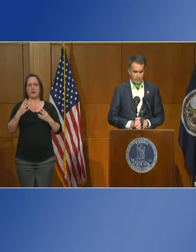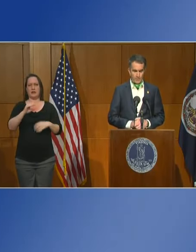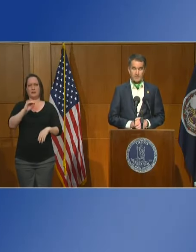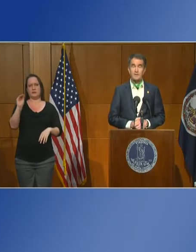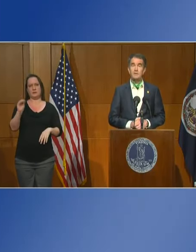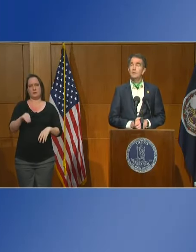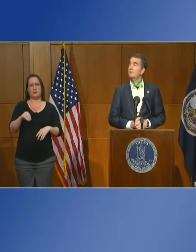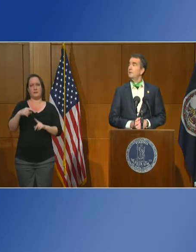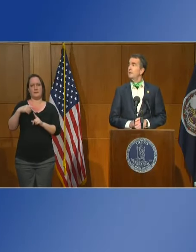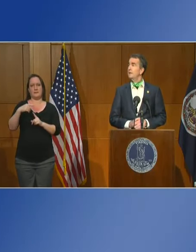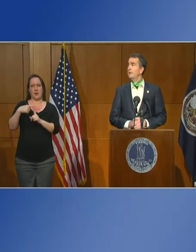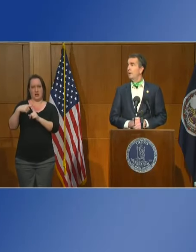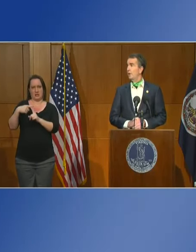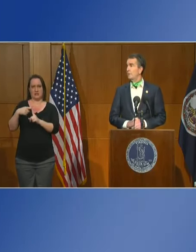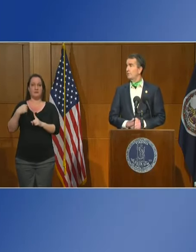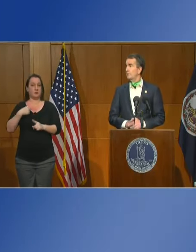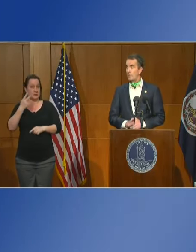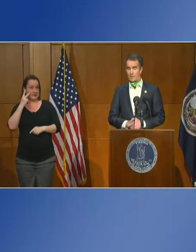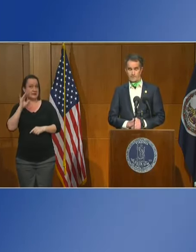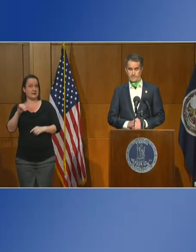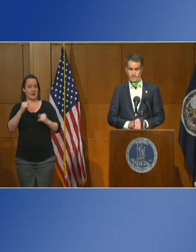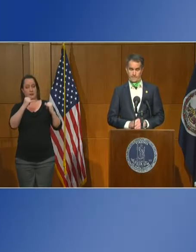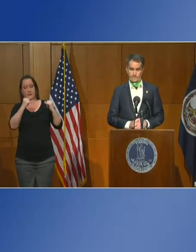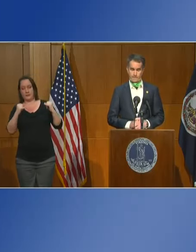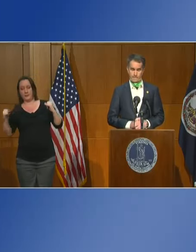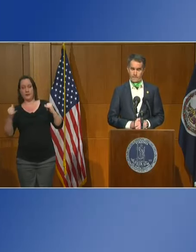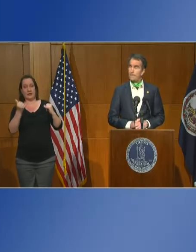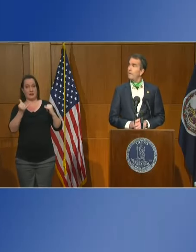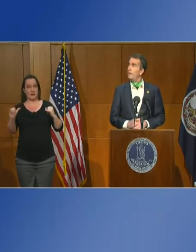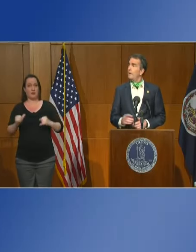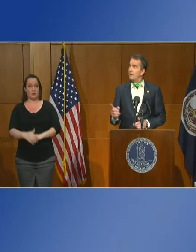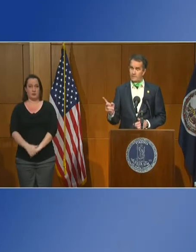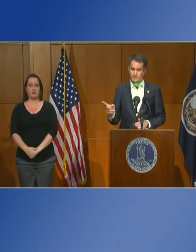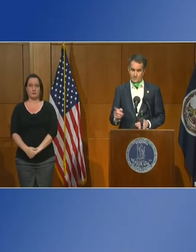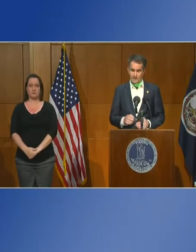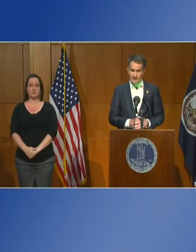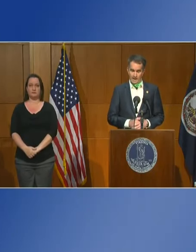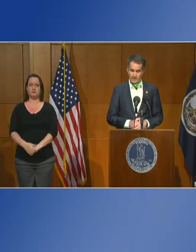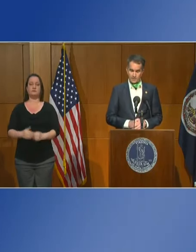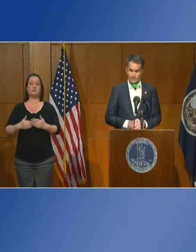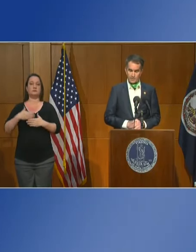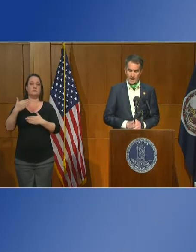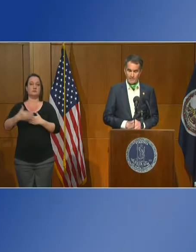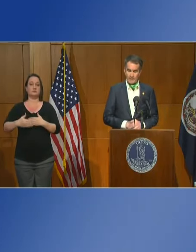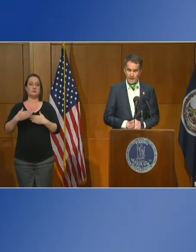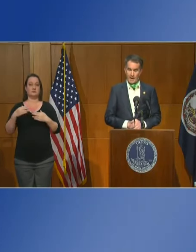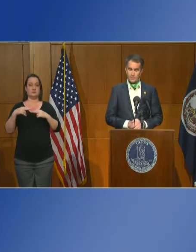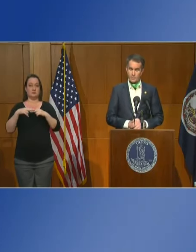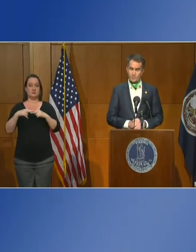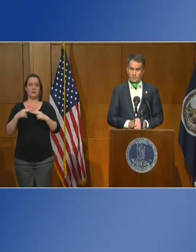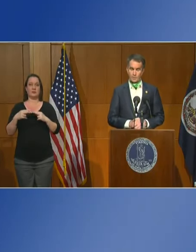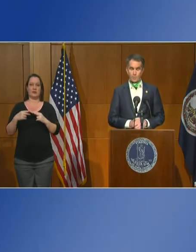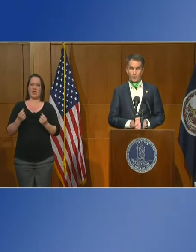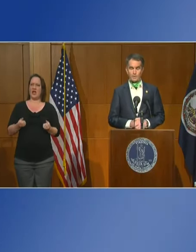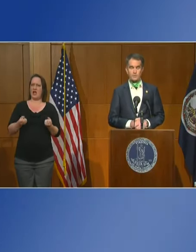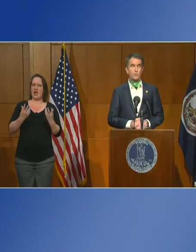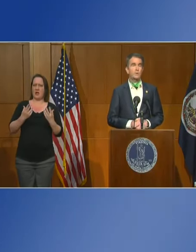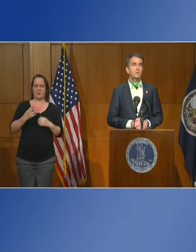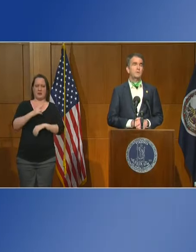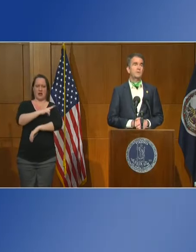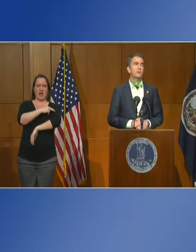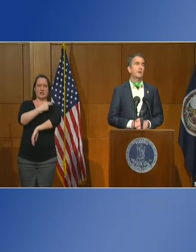that is what we continue to see on this chart. This slide shows how many hospitals are